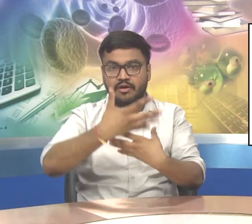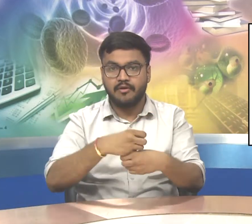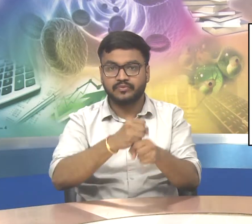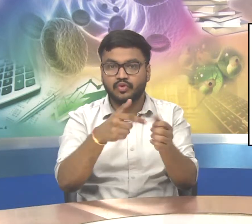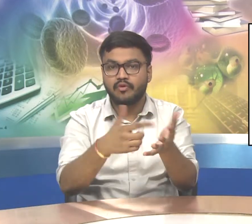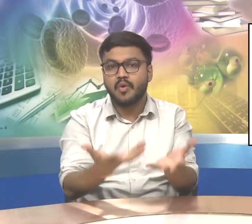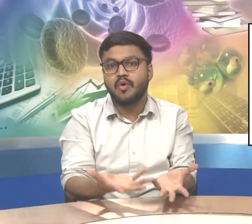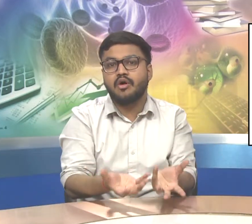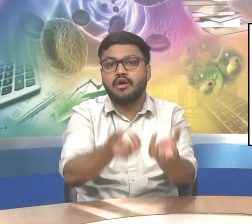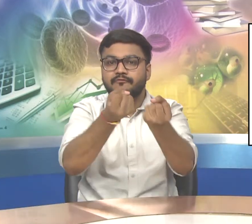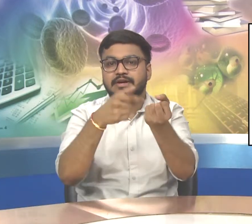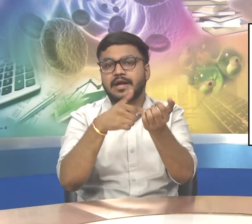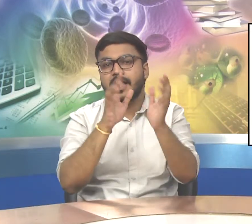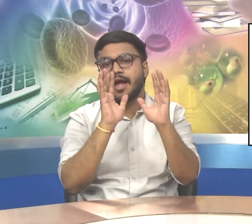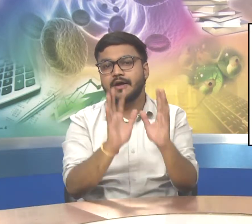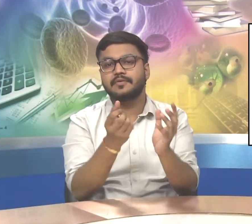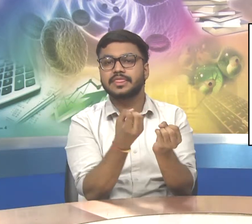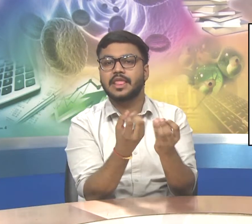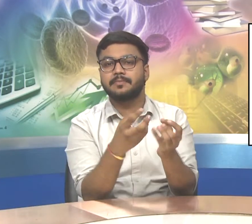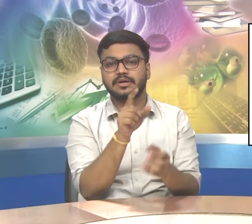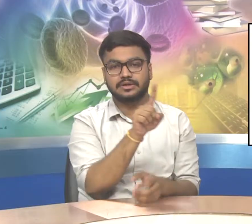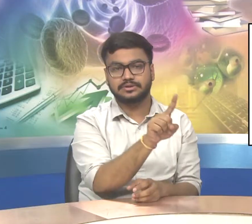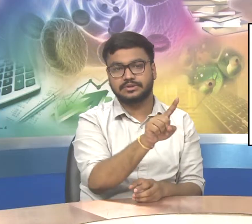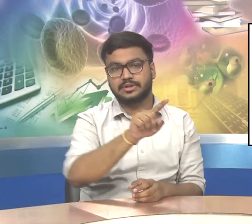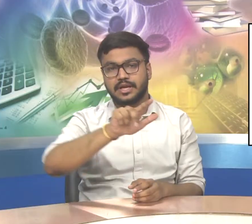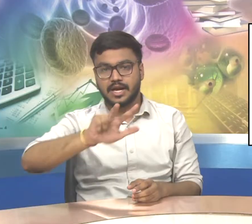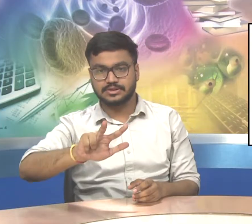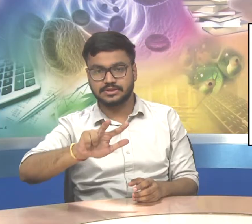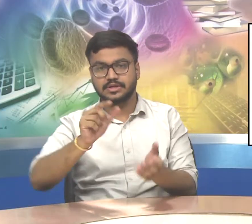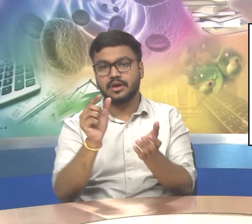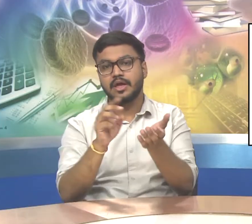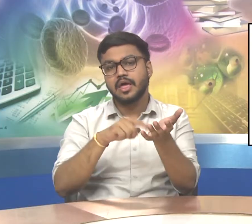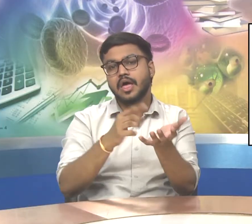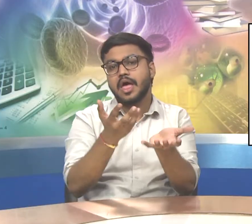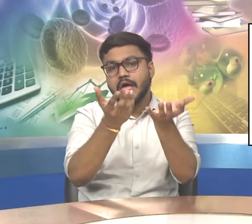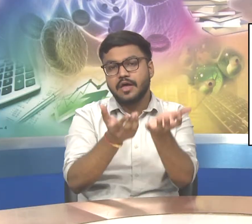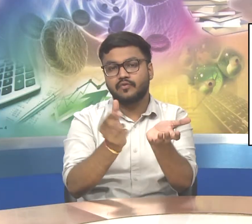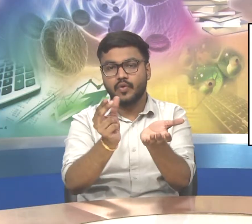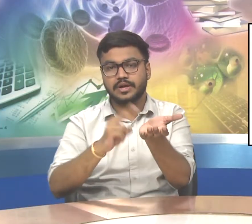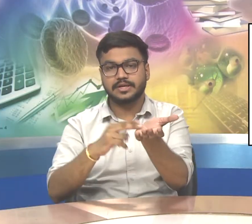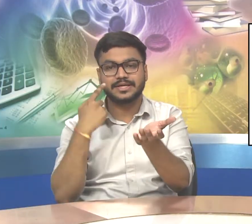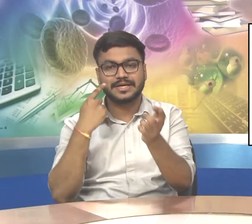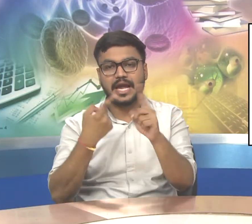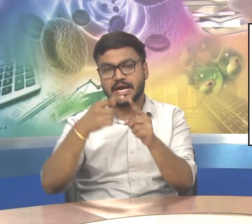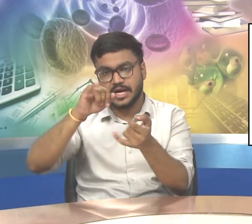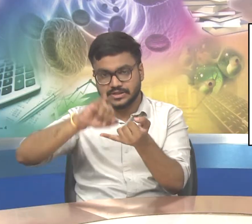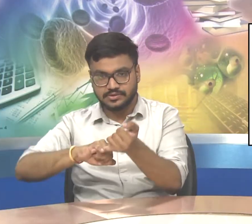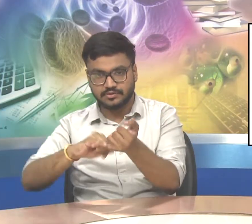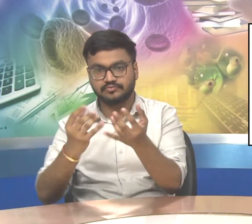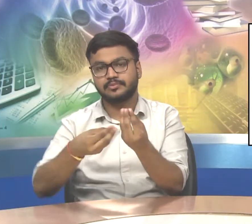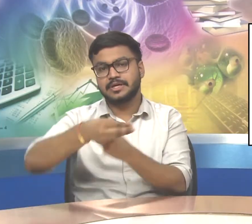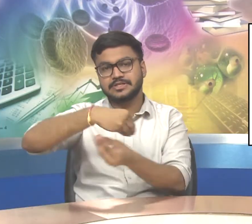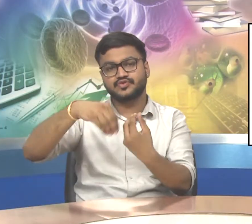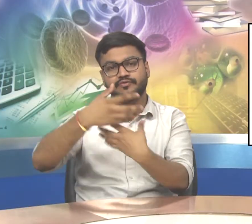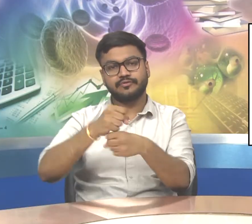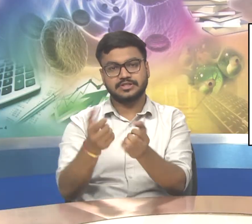we can get one water molecule at 18 mass units each.